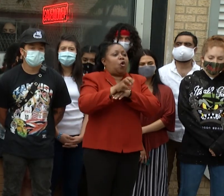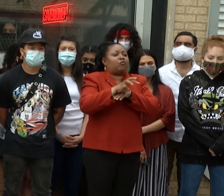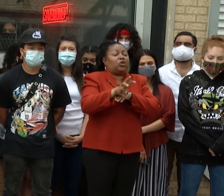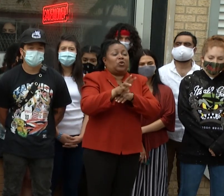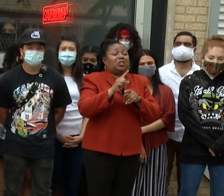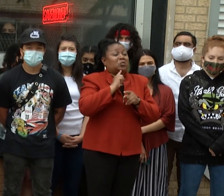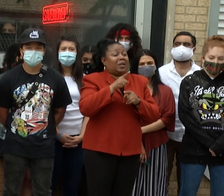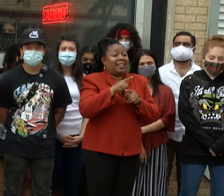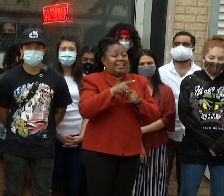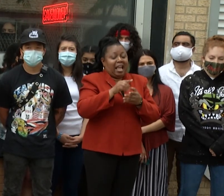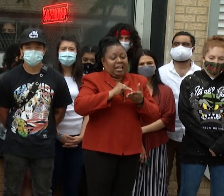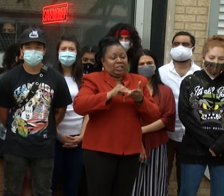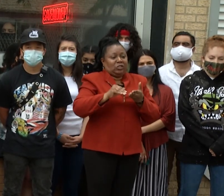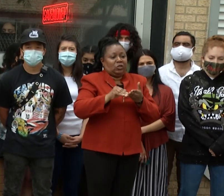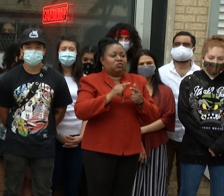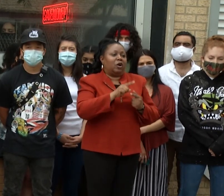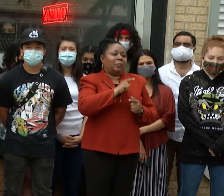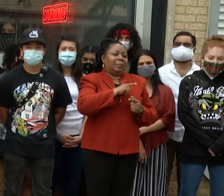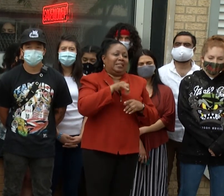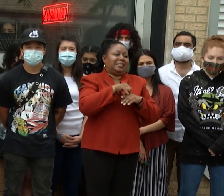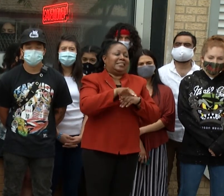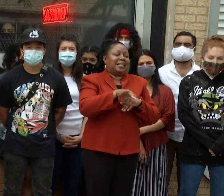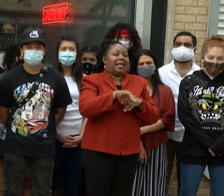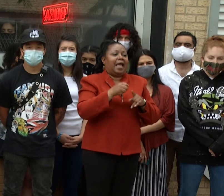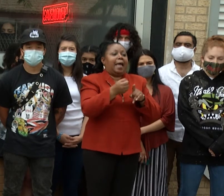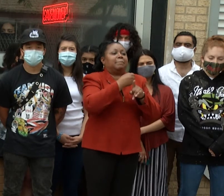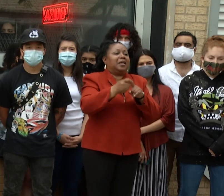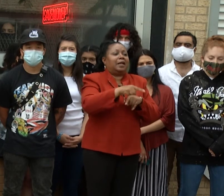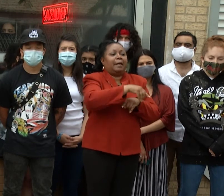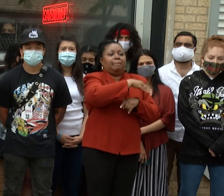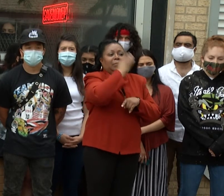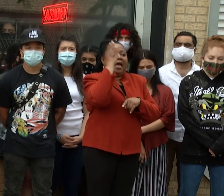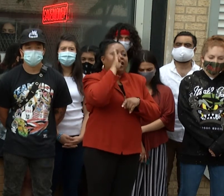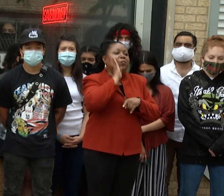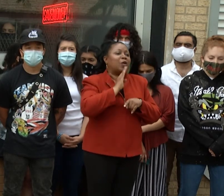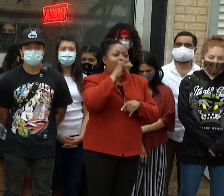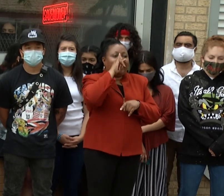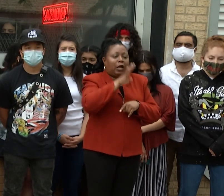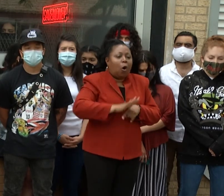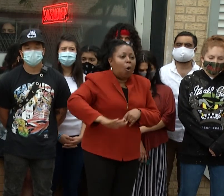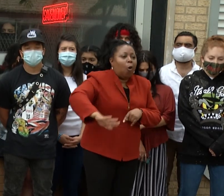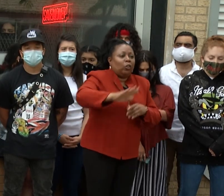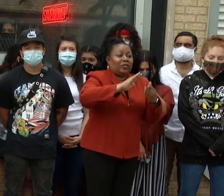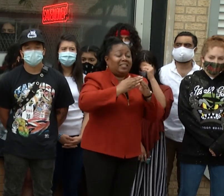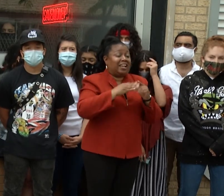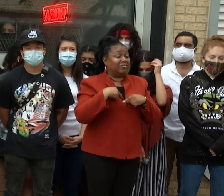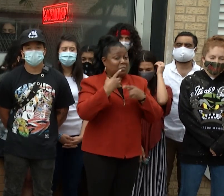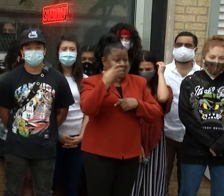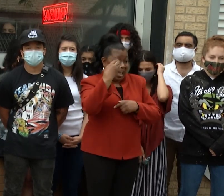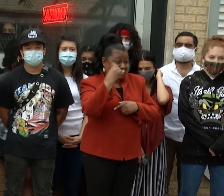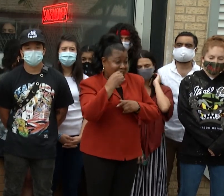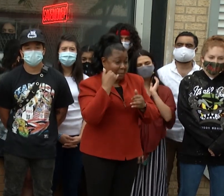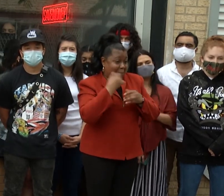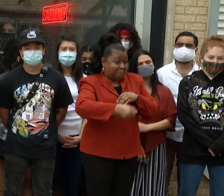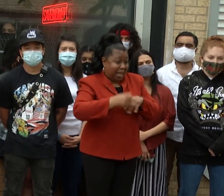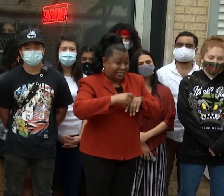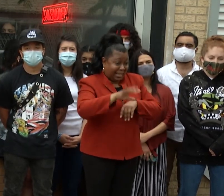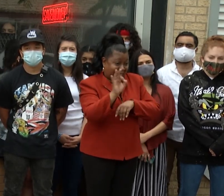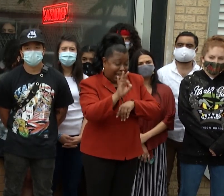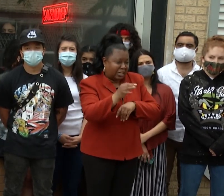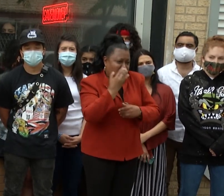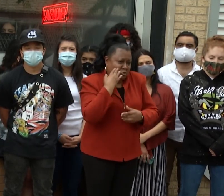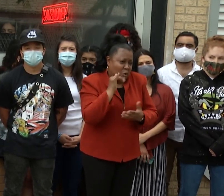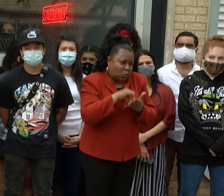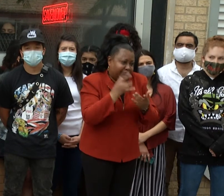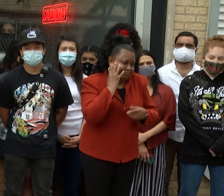which is really an excuse for police to single out and beat up black and brown kids around the city. If you've been outside past 9 p.m., you know